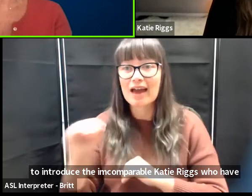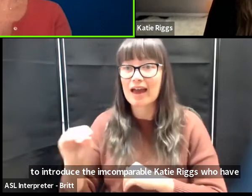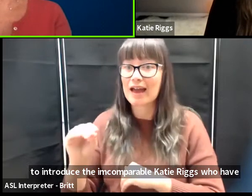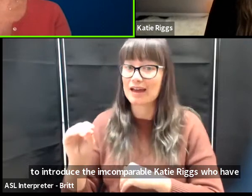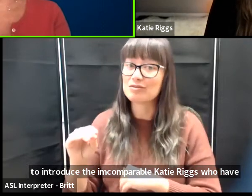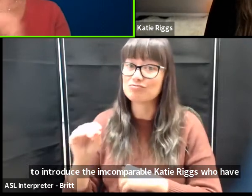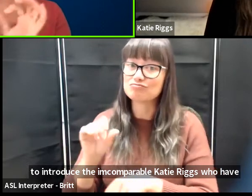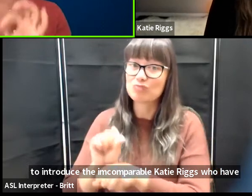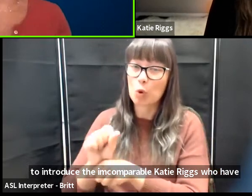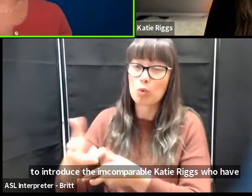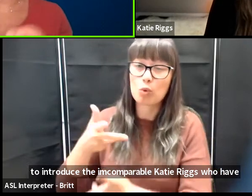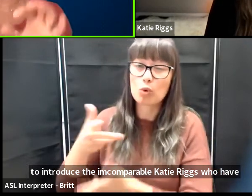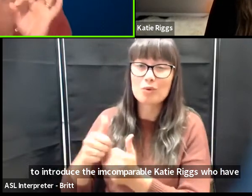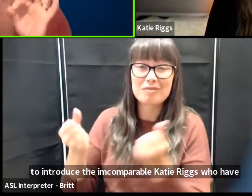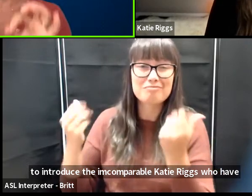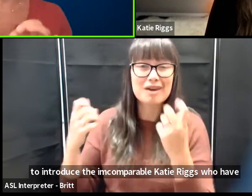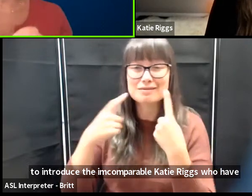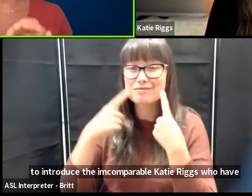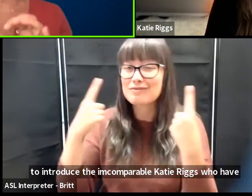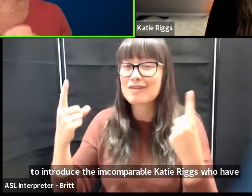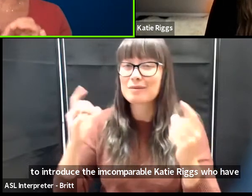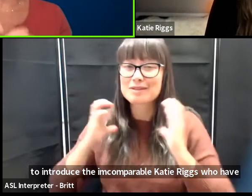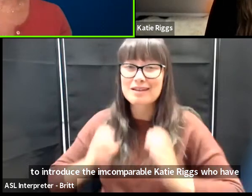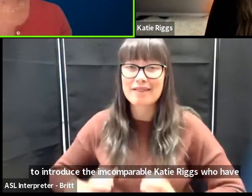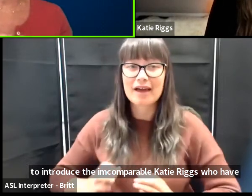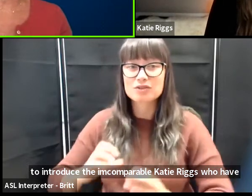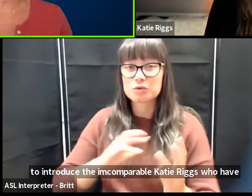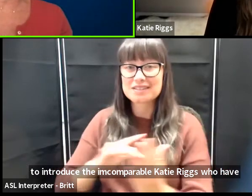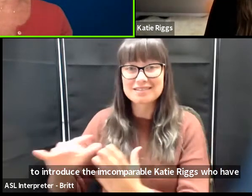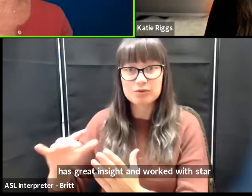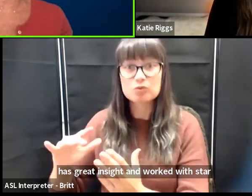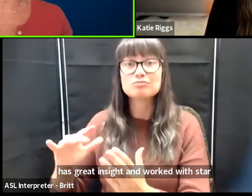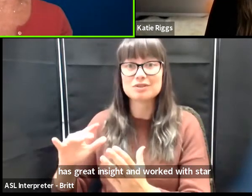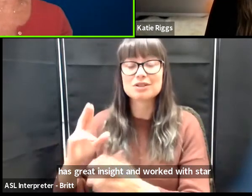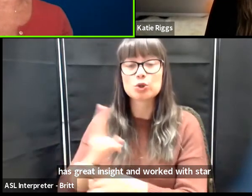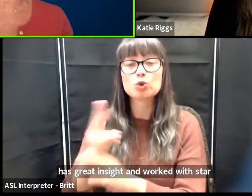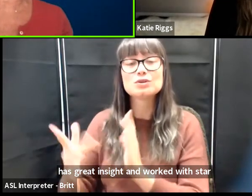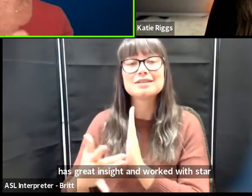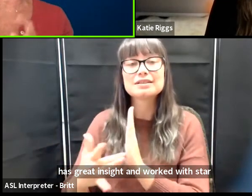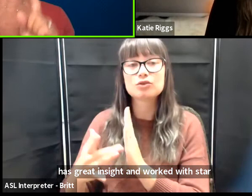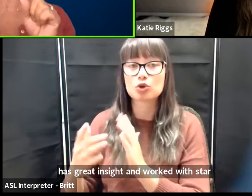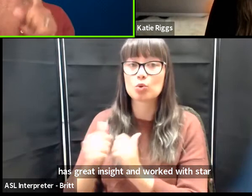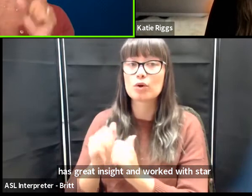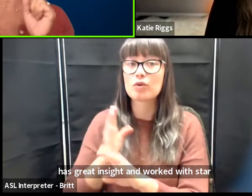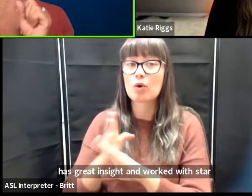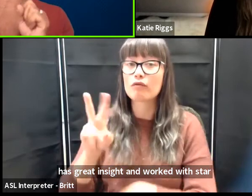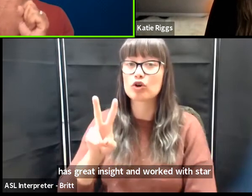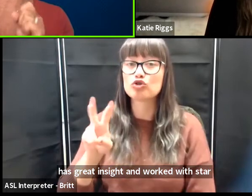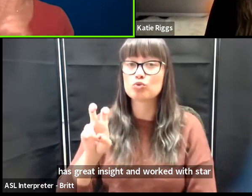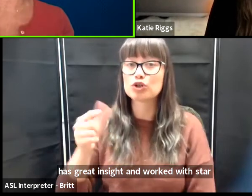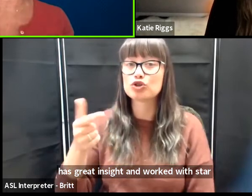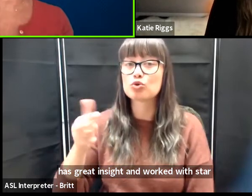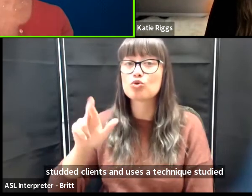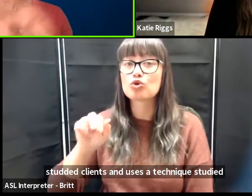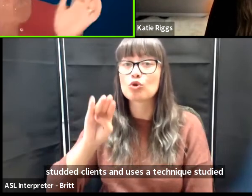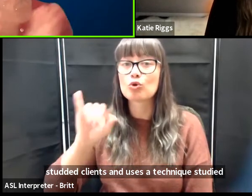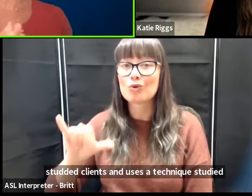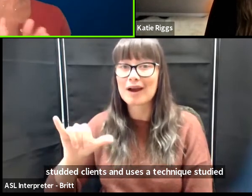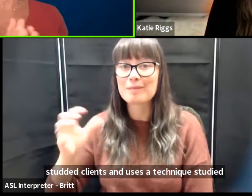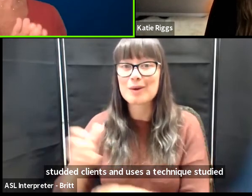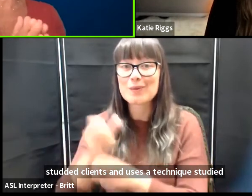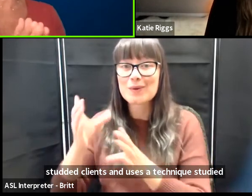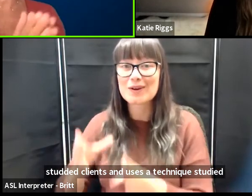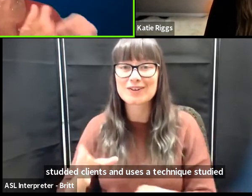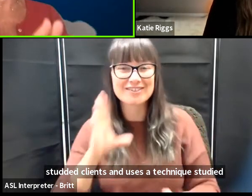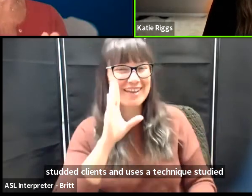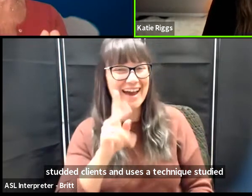clients and uses a technique that has been studied by over 200 Grammy winners. That's Grammy winners. That's right. Hi, Katie.